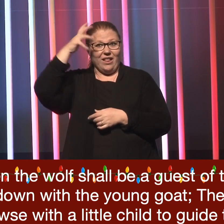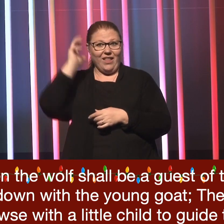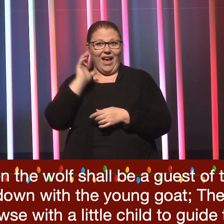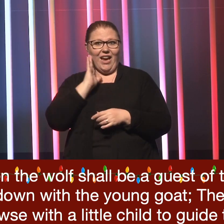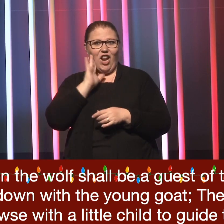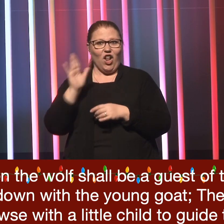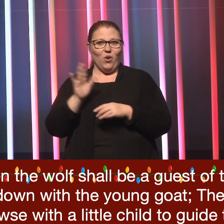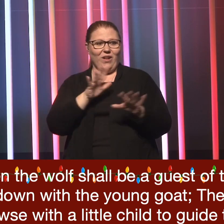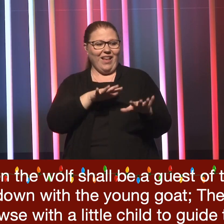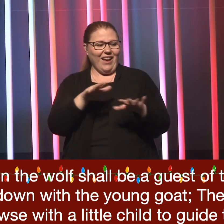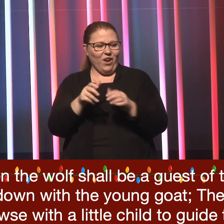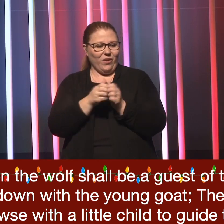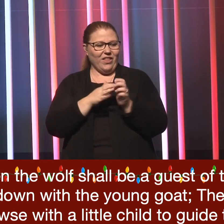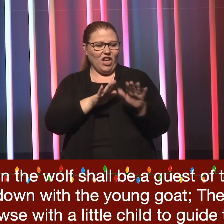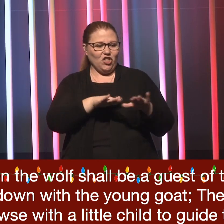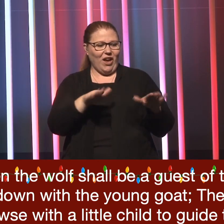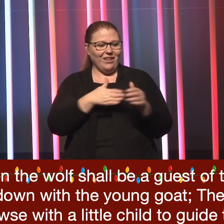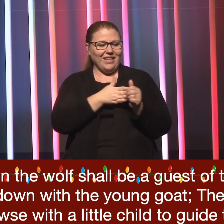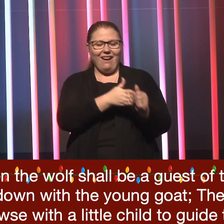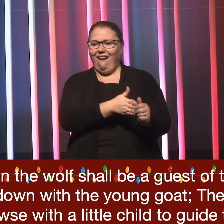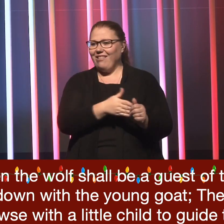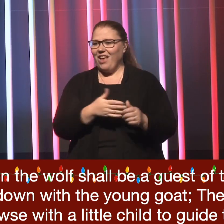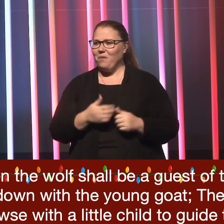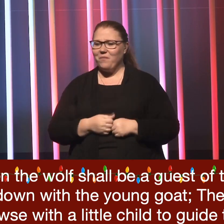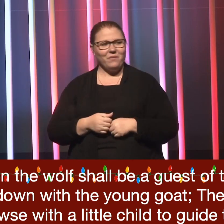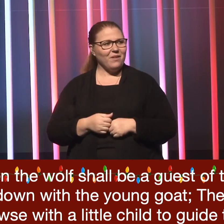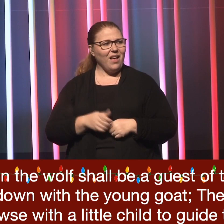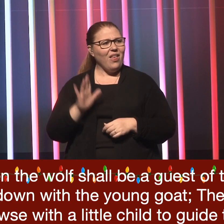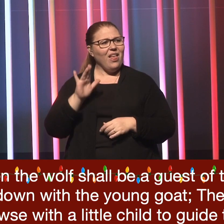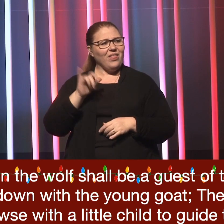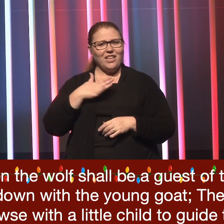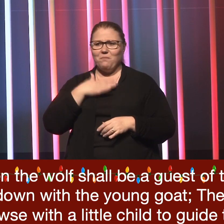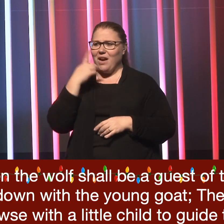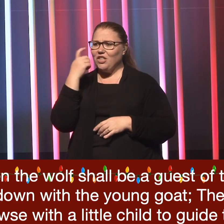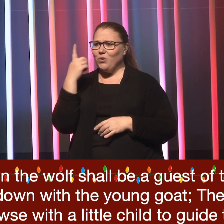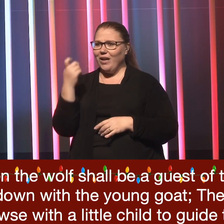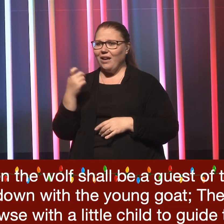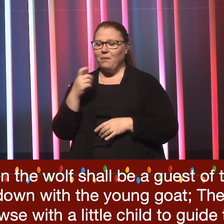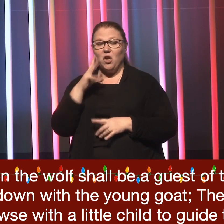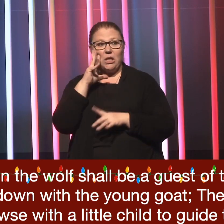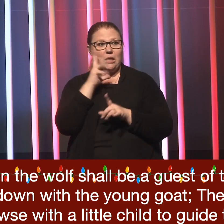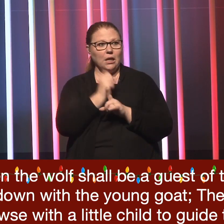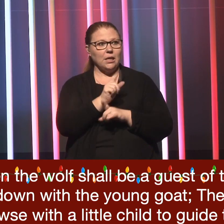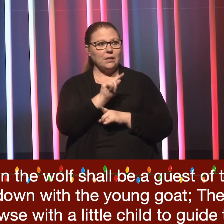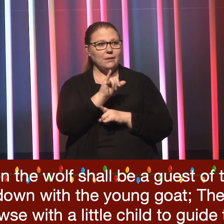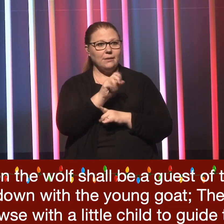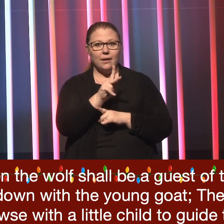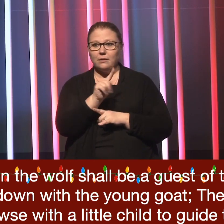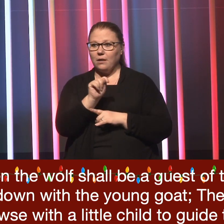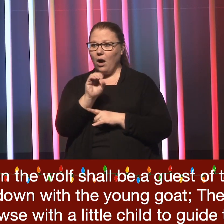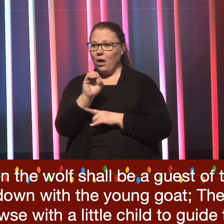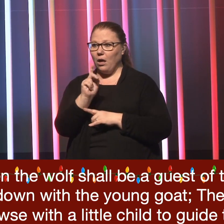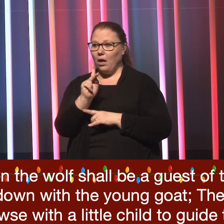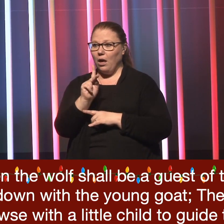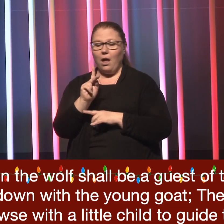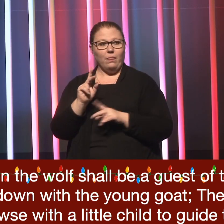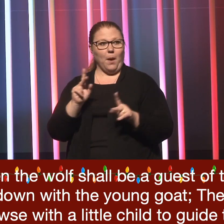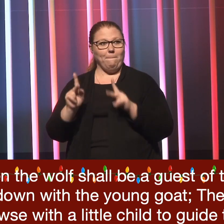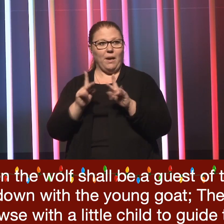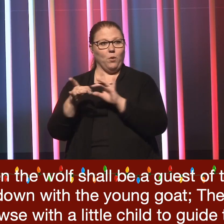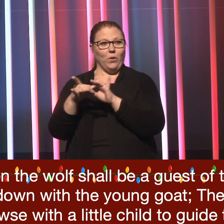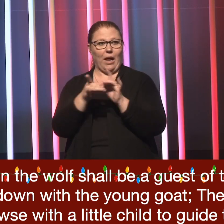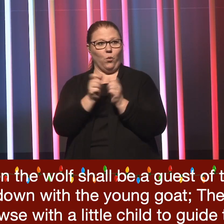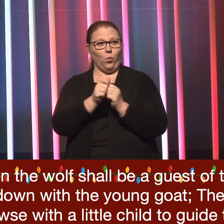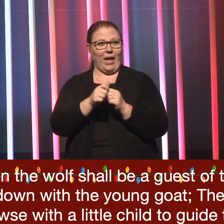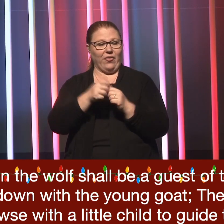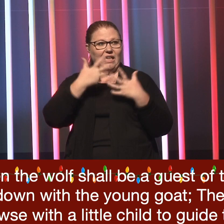guide them. That's like my dream. Do y'all ever get sucked into the TikTok videos of people being reunited with the tigers they